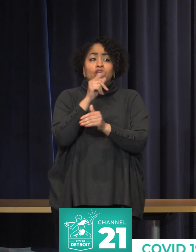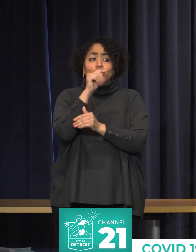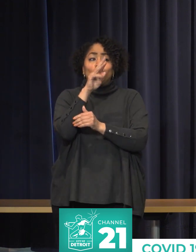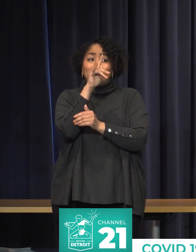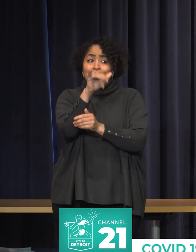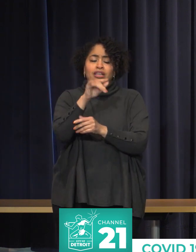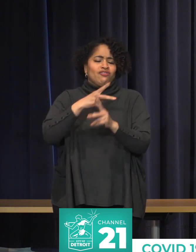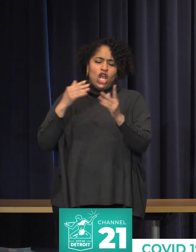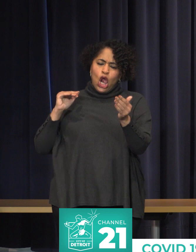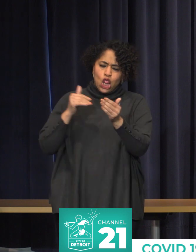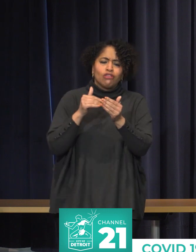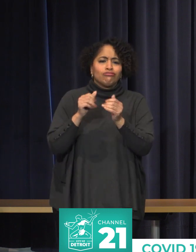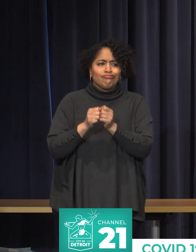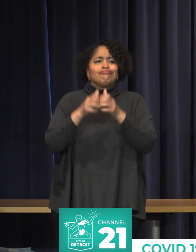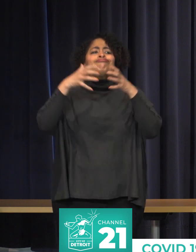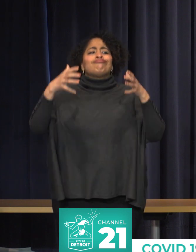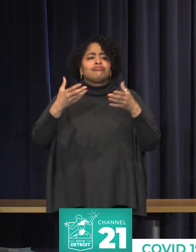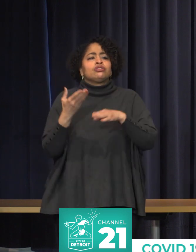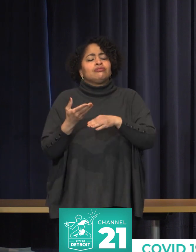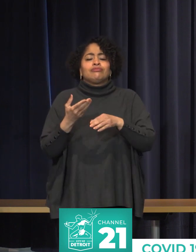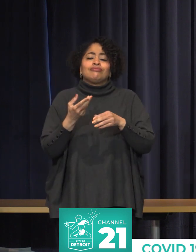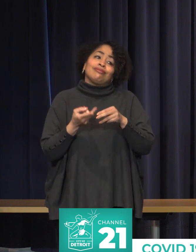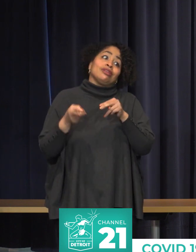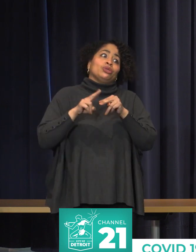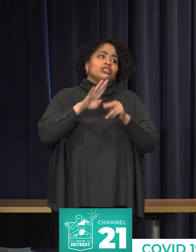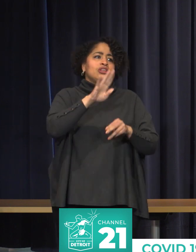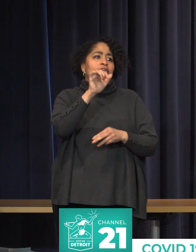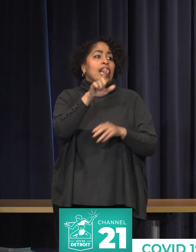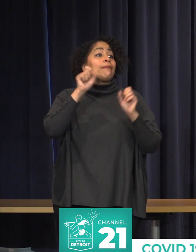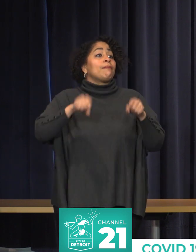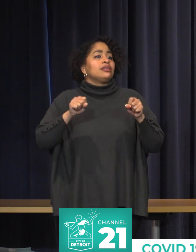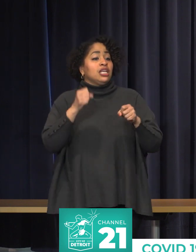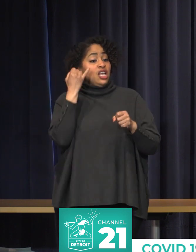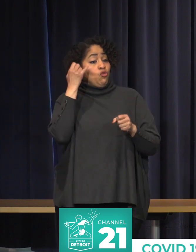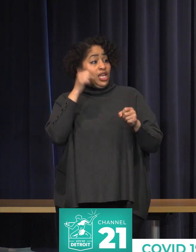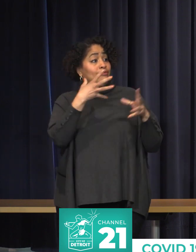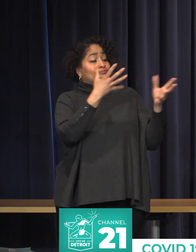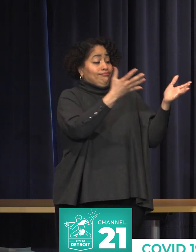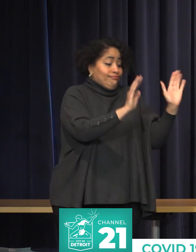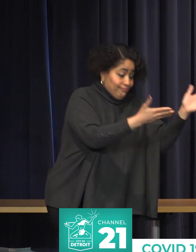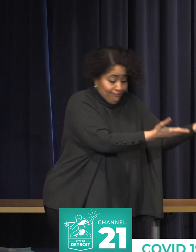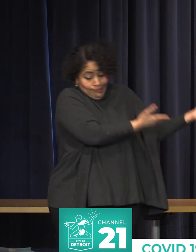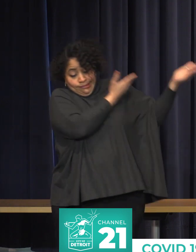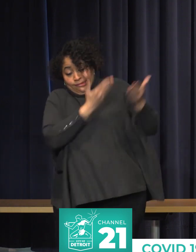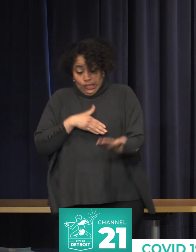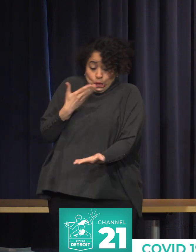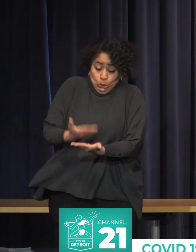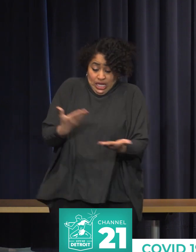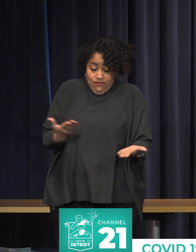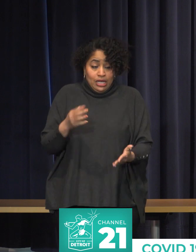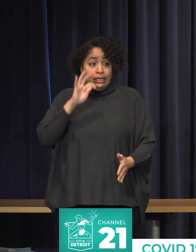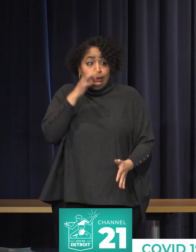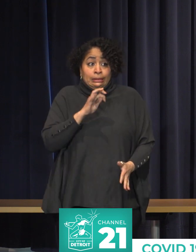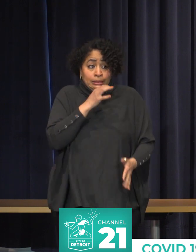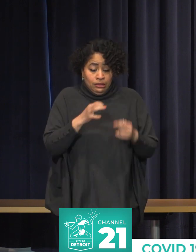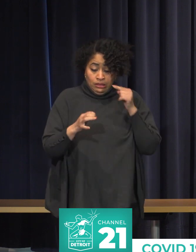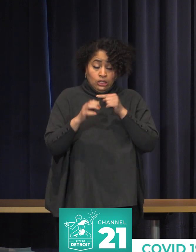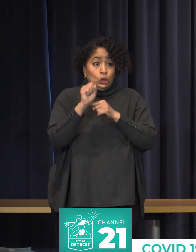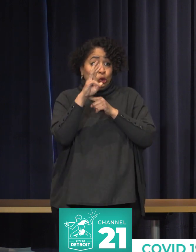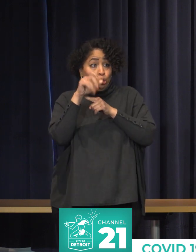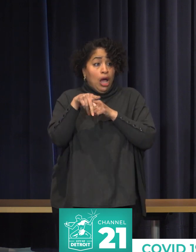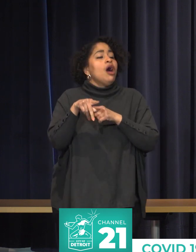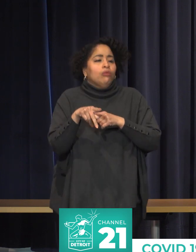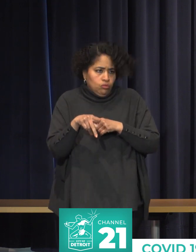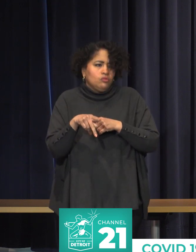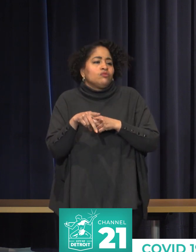their lab capacity. So if we can get the swabs in town, which we are working furiously, Senator Stabenow and our congressional delegation is